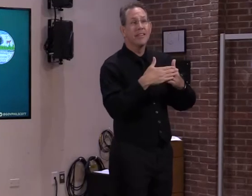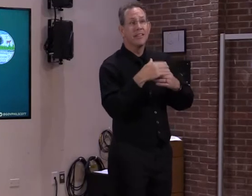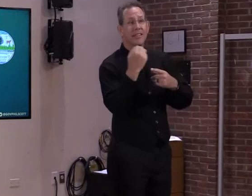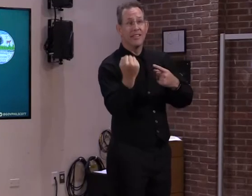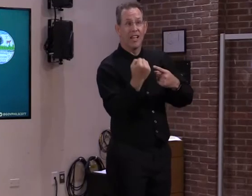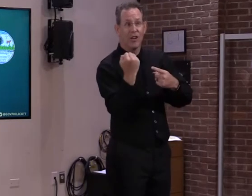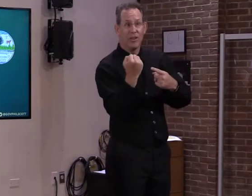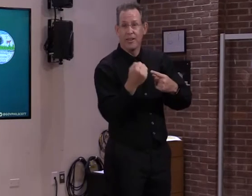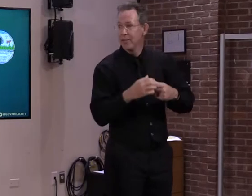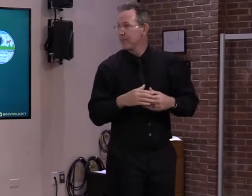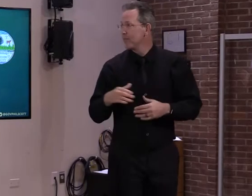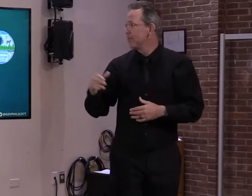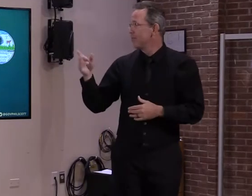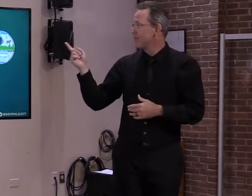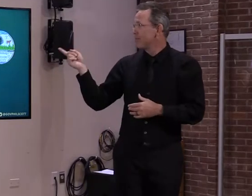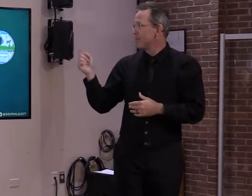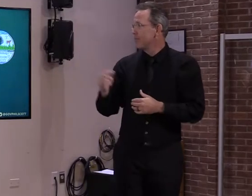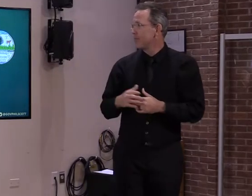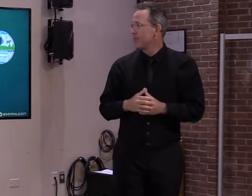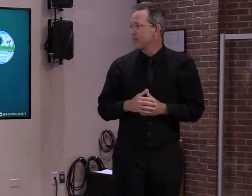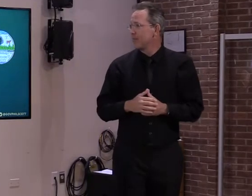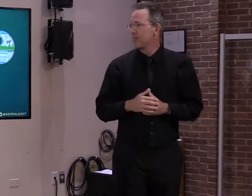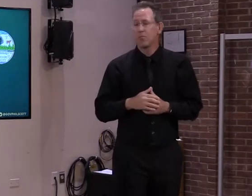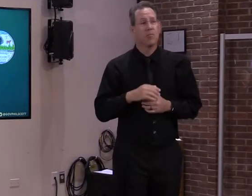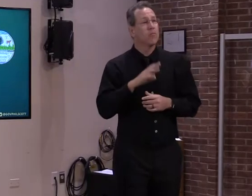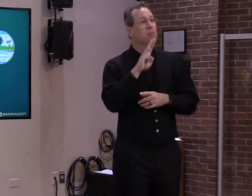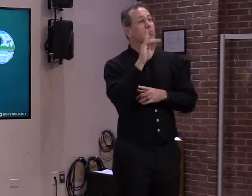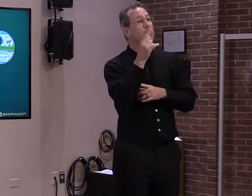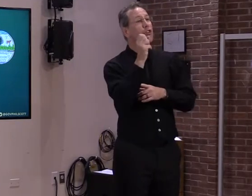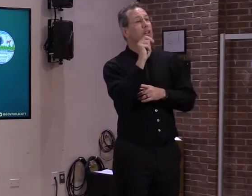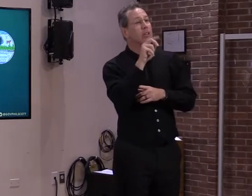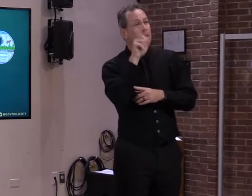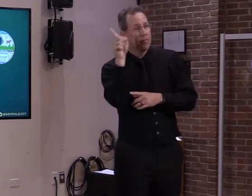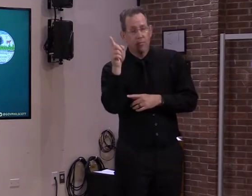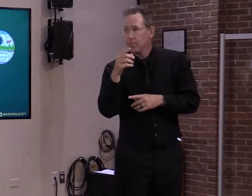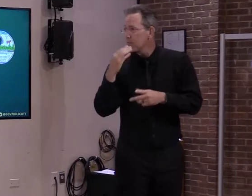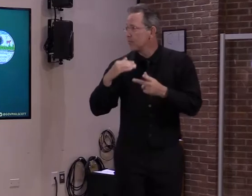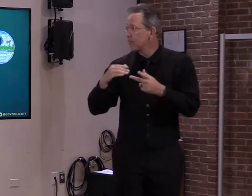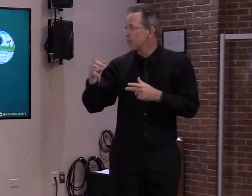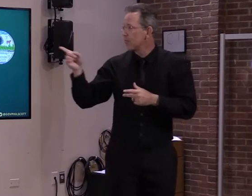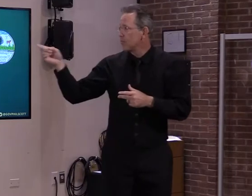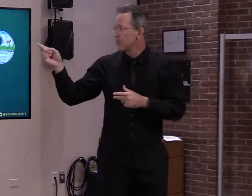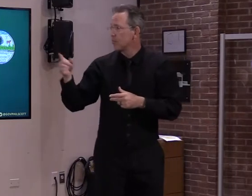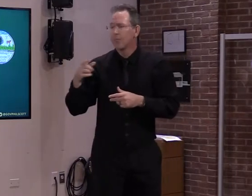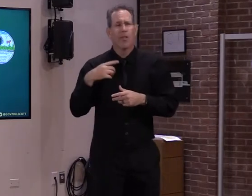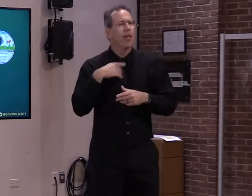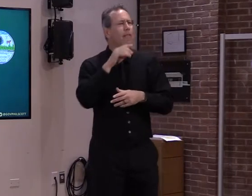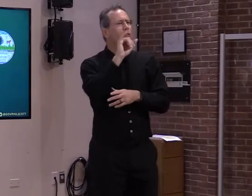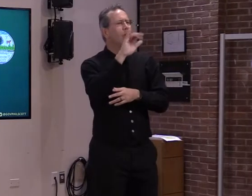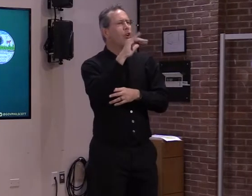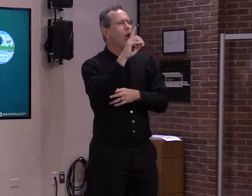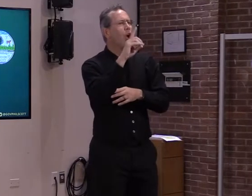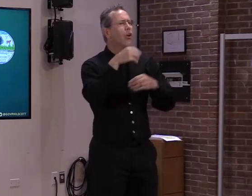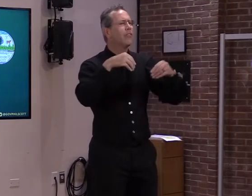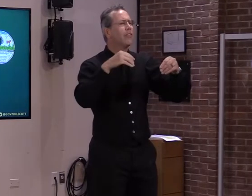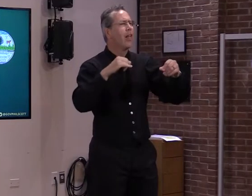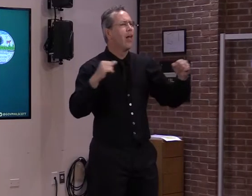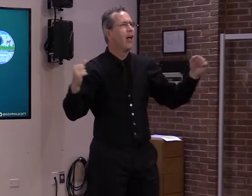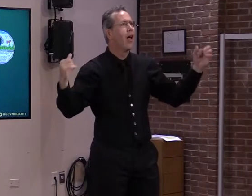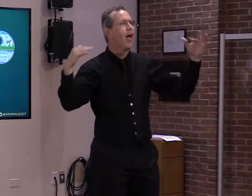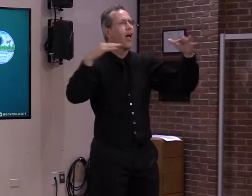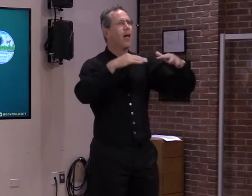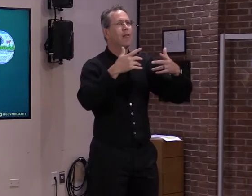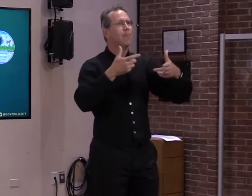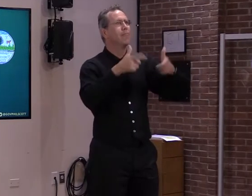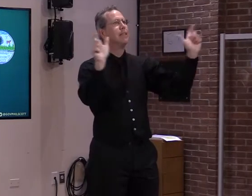Road in Berlin, the Barton Glover Townwide Yard Sale. Like I said, we're going any place that we